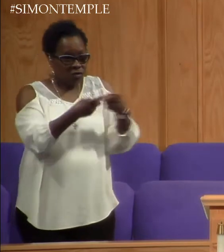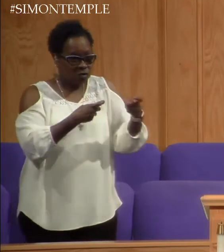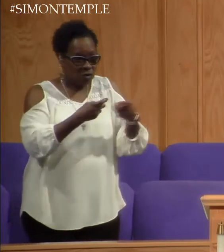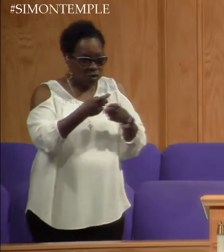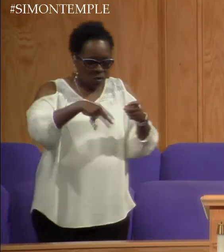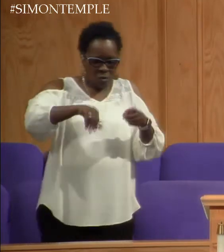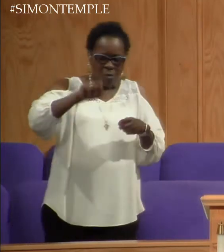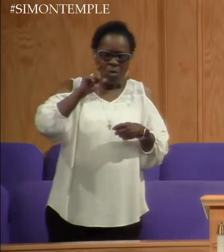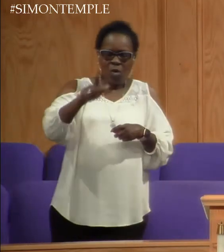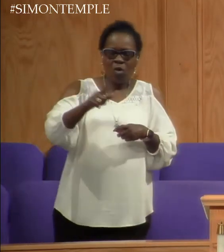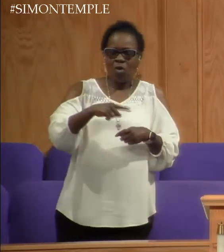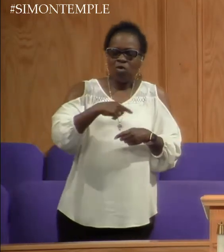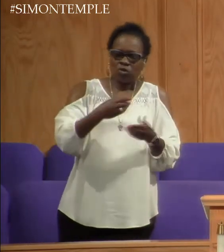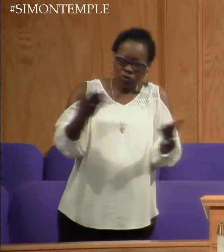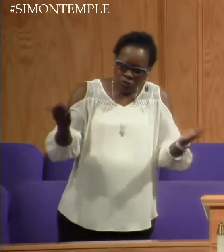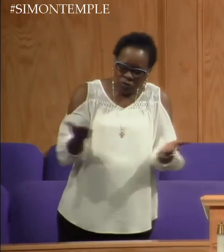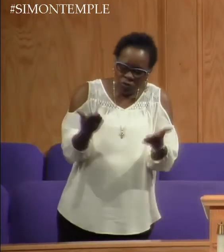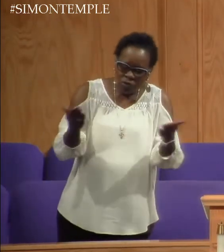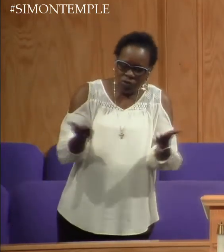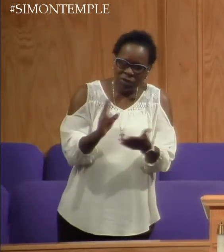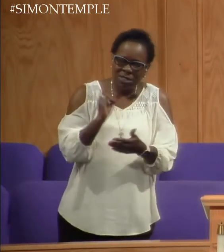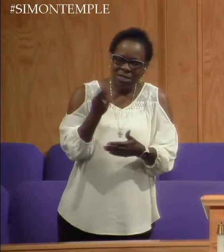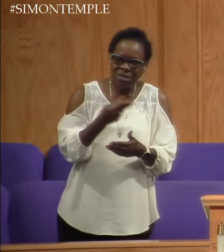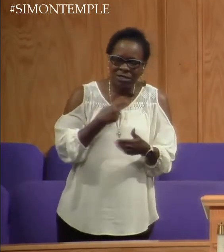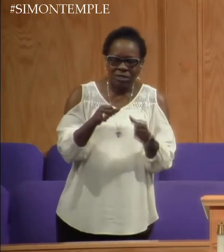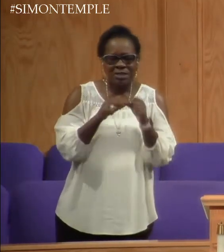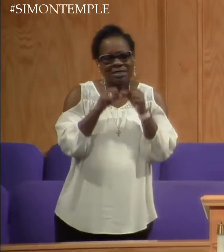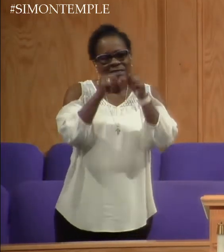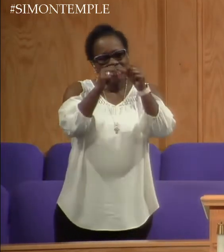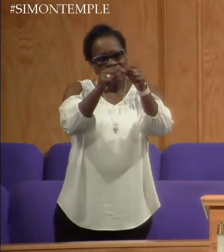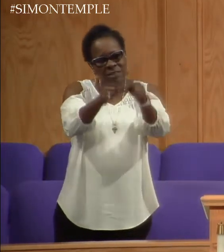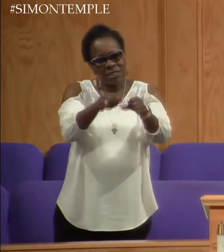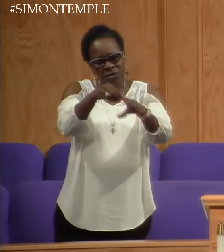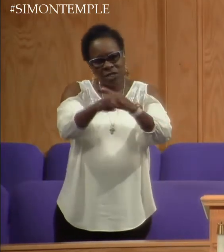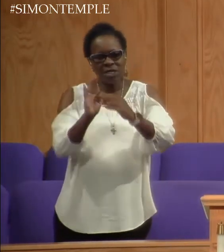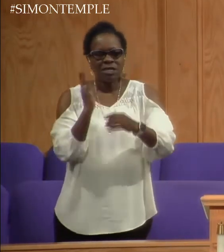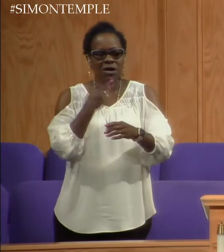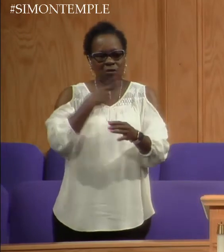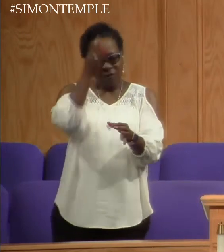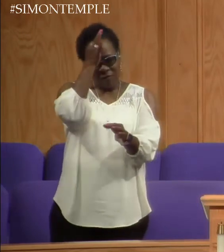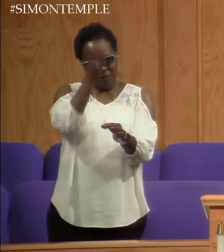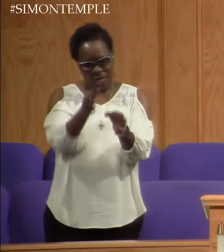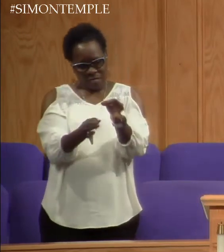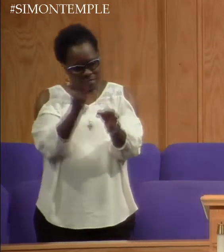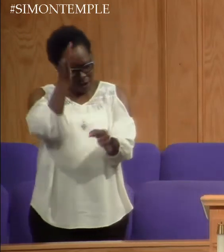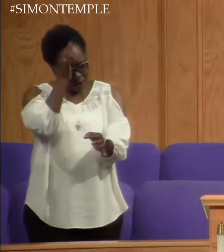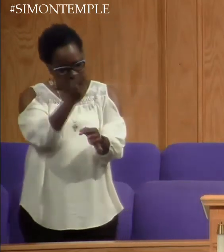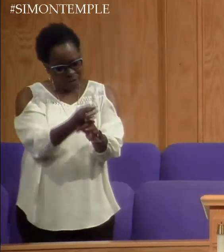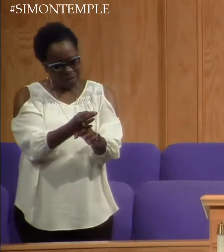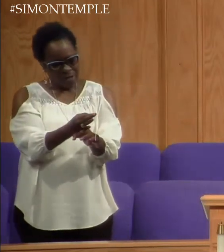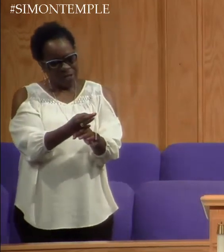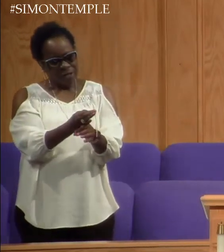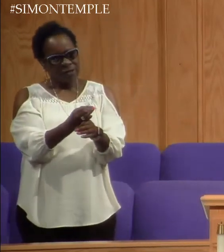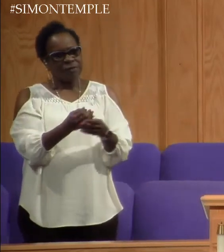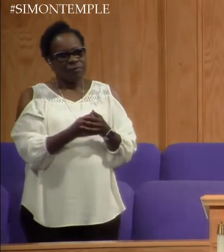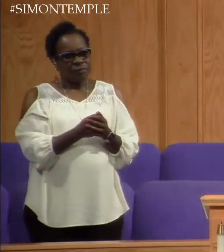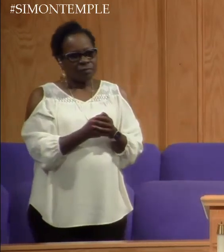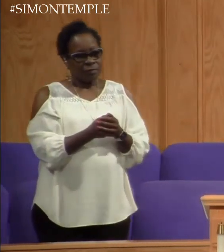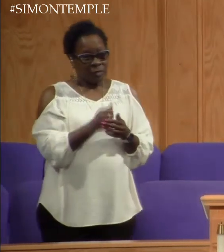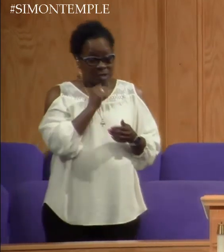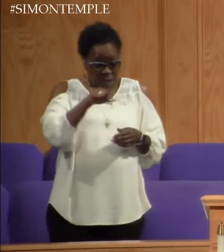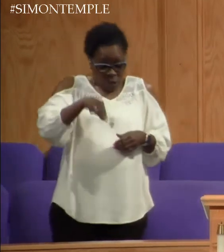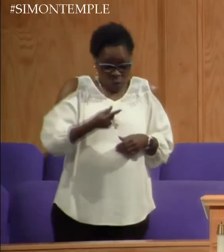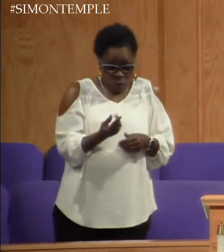stand firm in our faith during this time of uncertainty, in spite of, by reminding us that not only do we